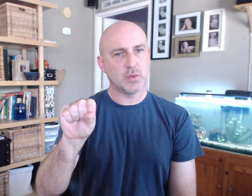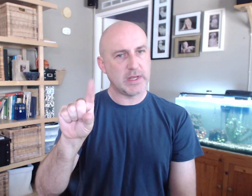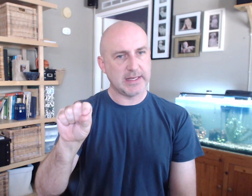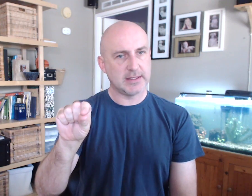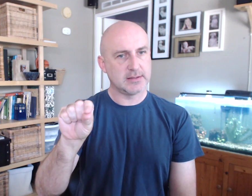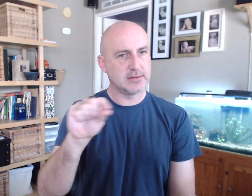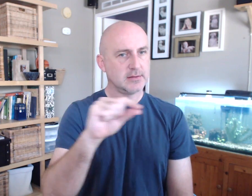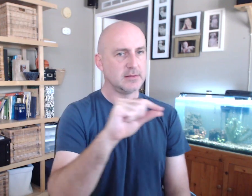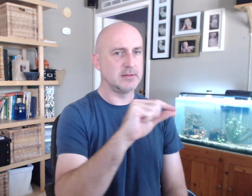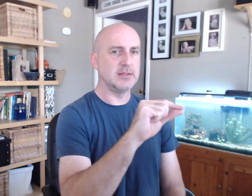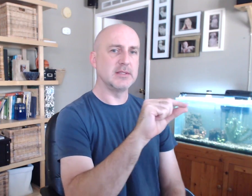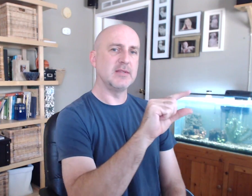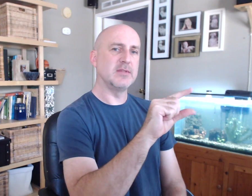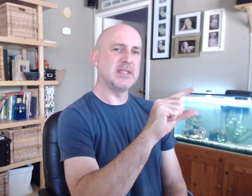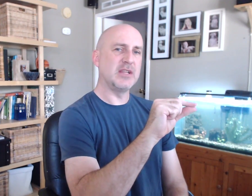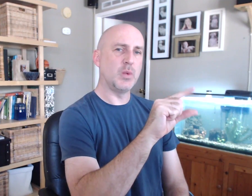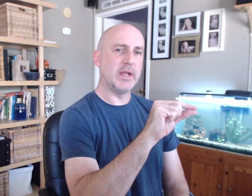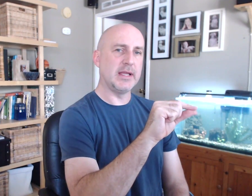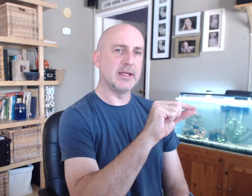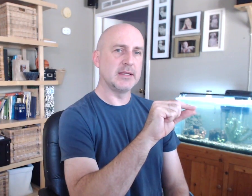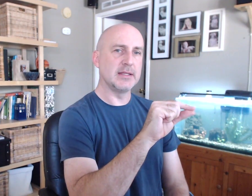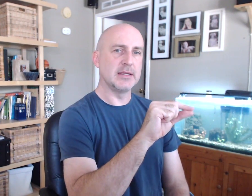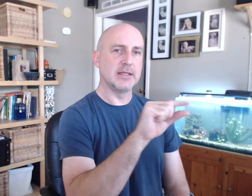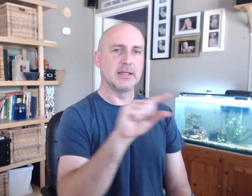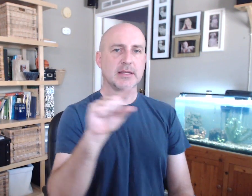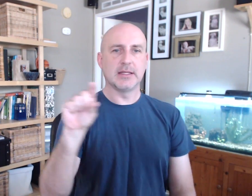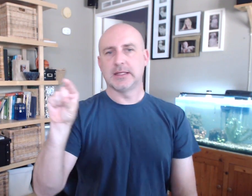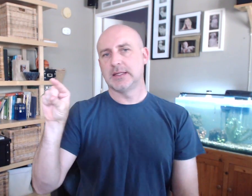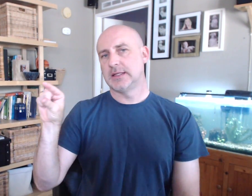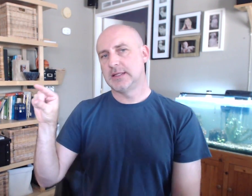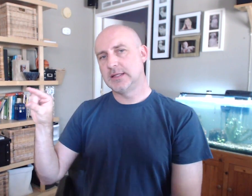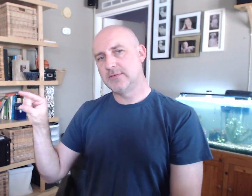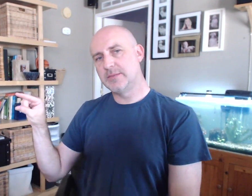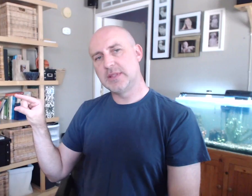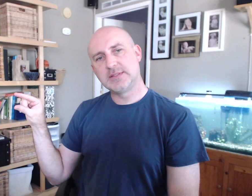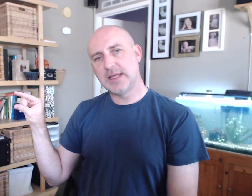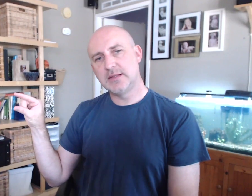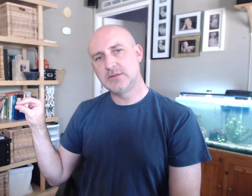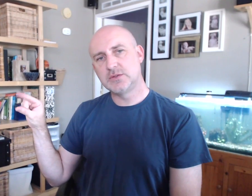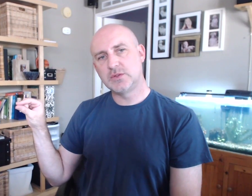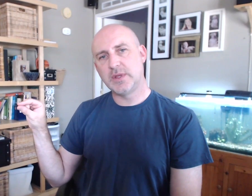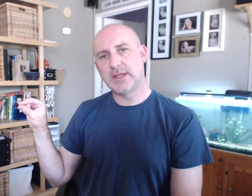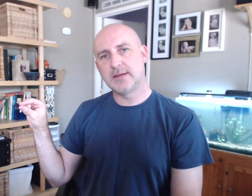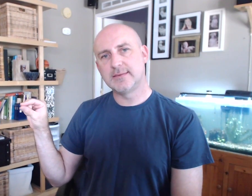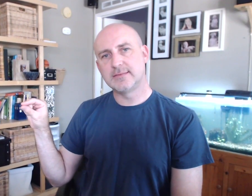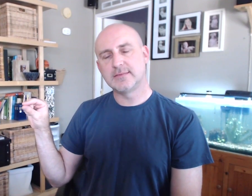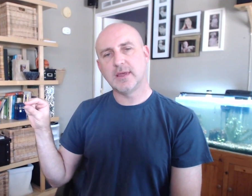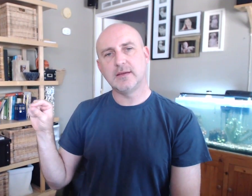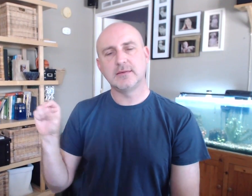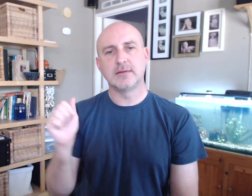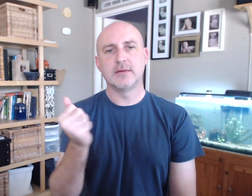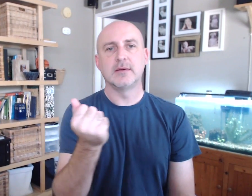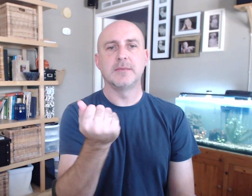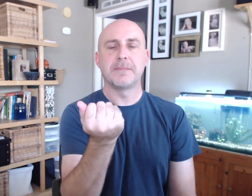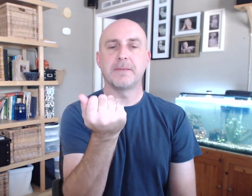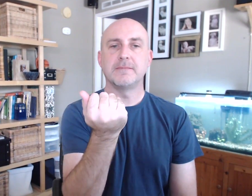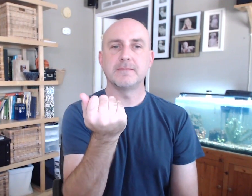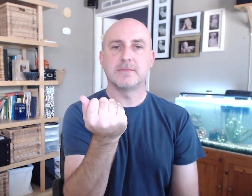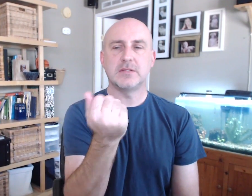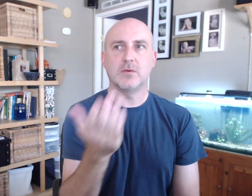20. So you can see from the side 20. And from the other side 20. Okay. So